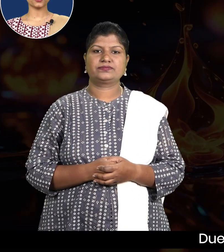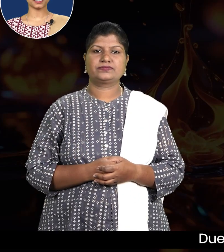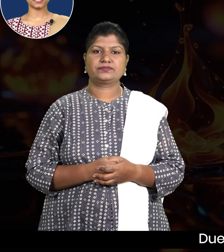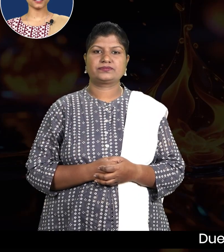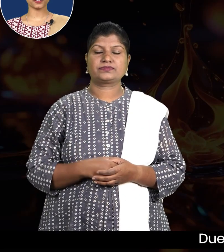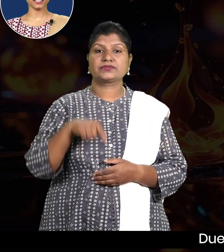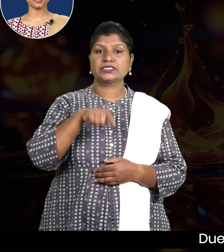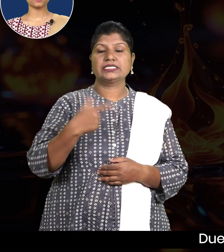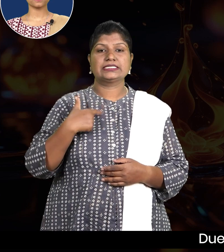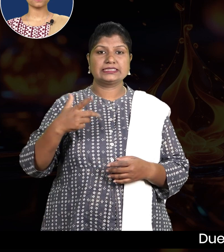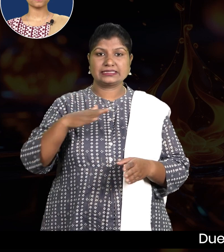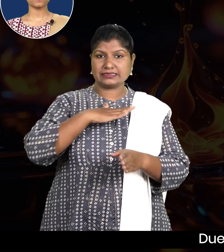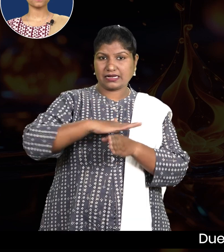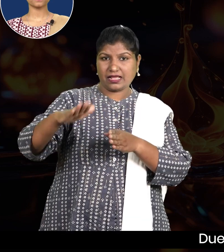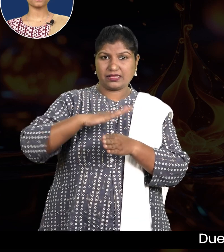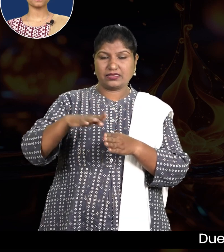Due to cutting tree,